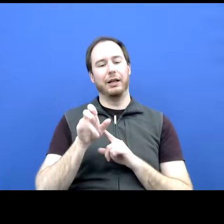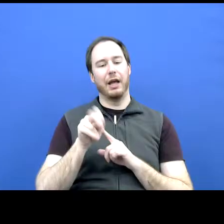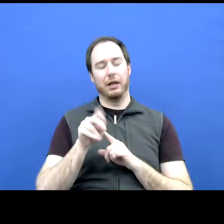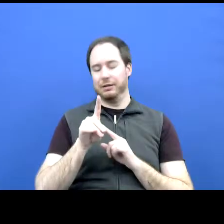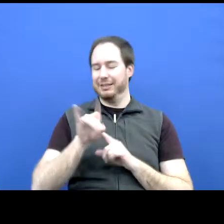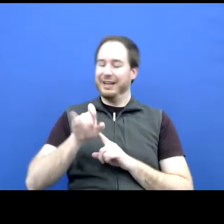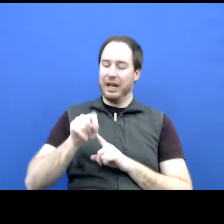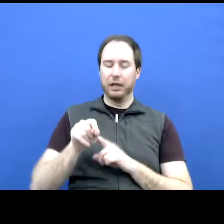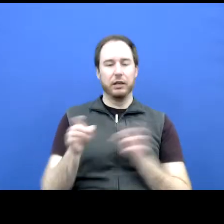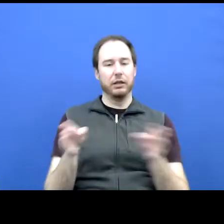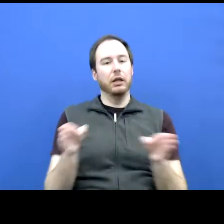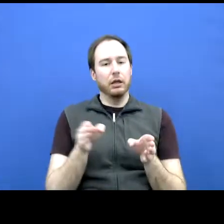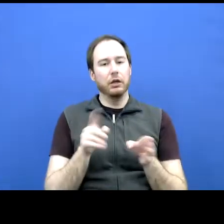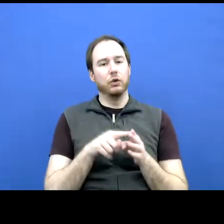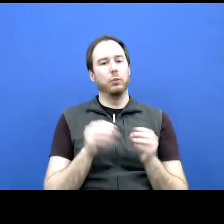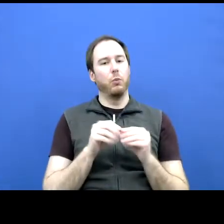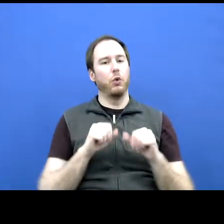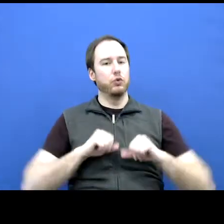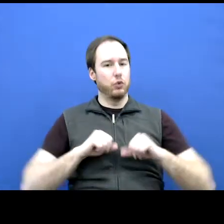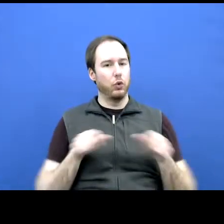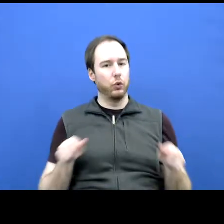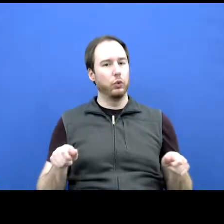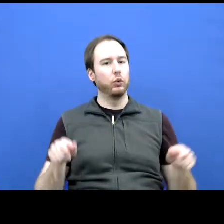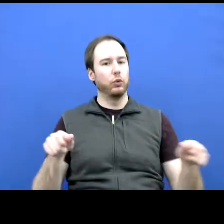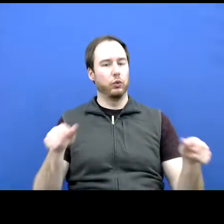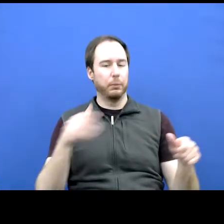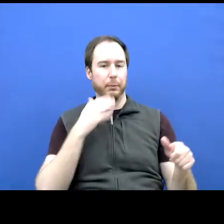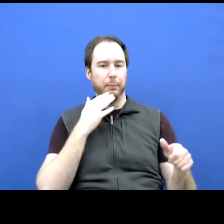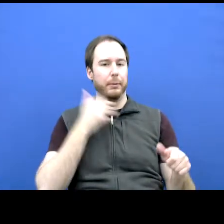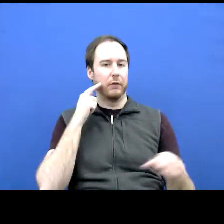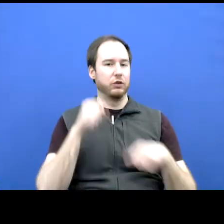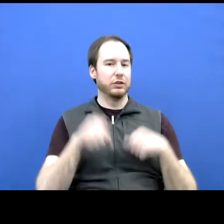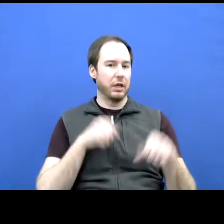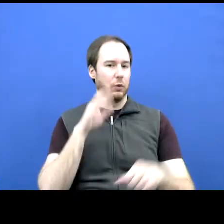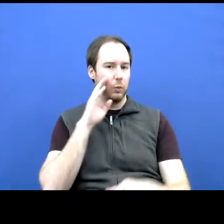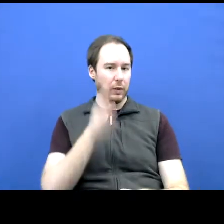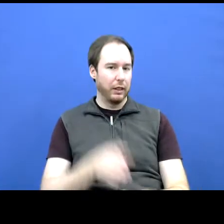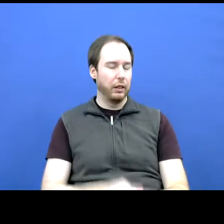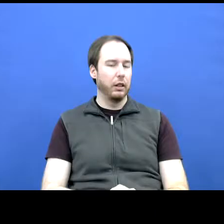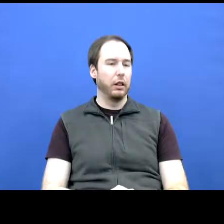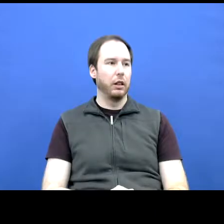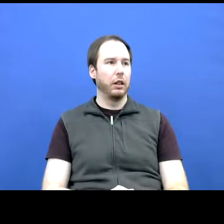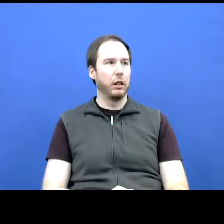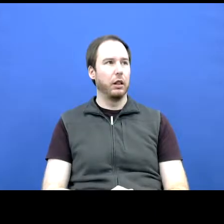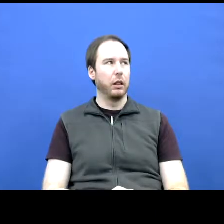the shoulder so that Highland Drive will also be better for cycling. So